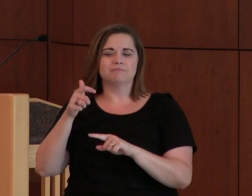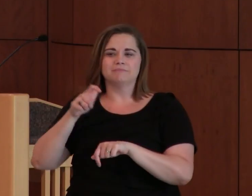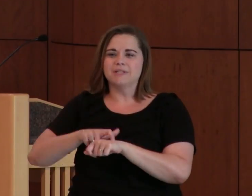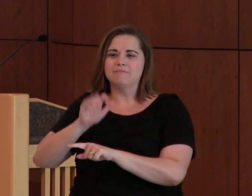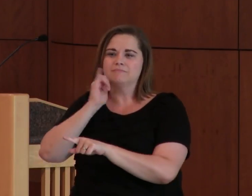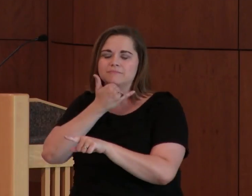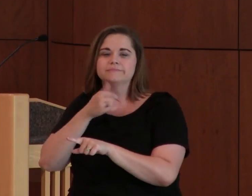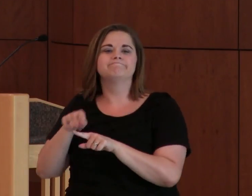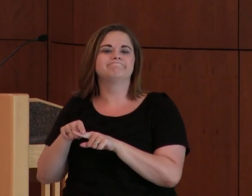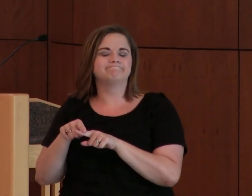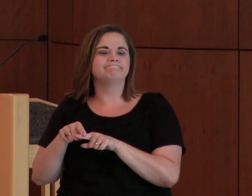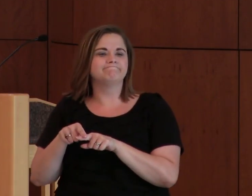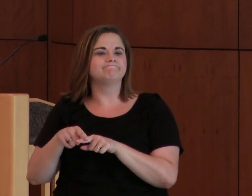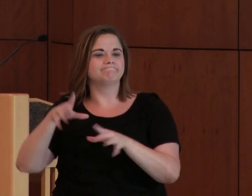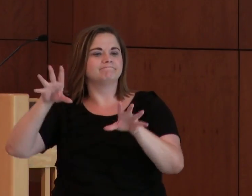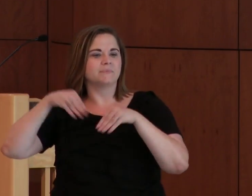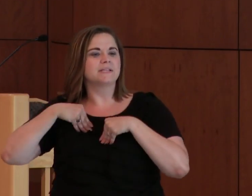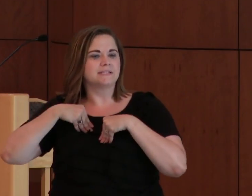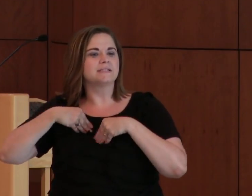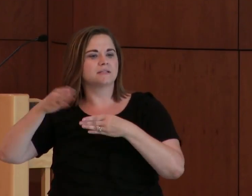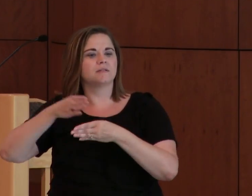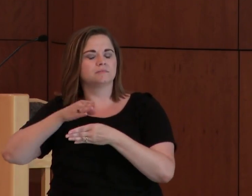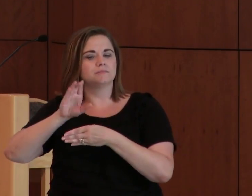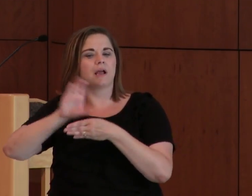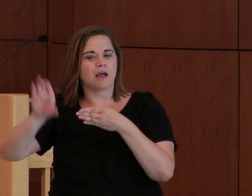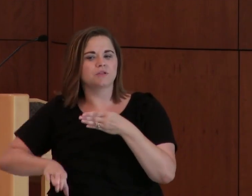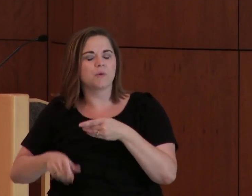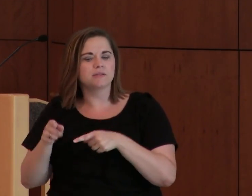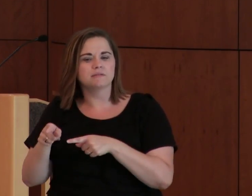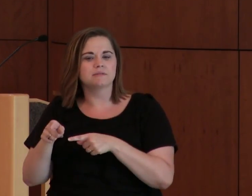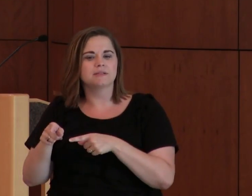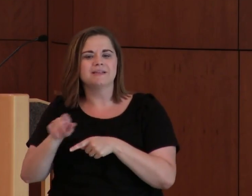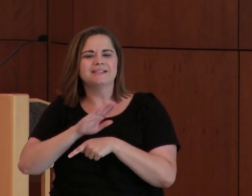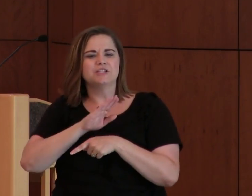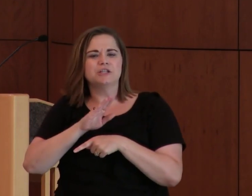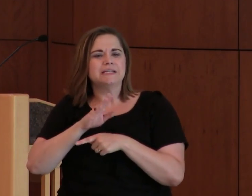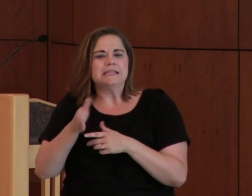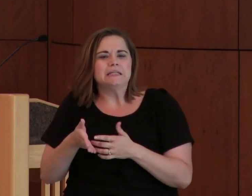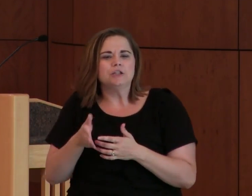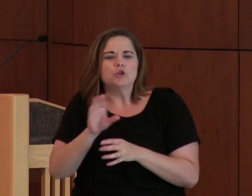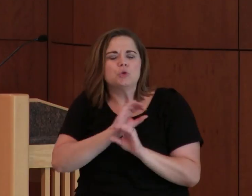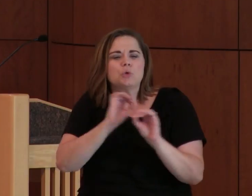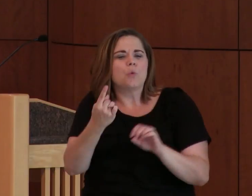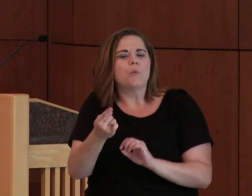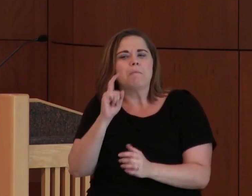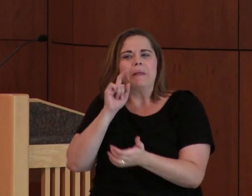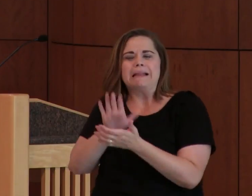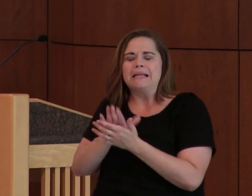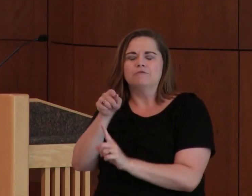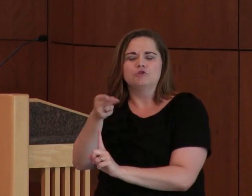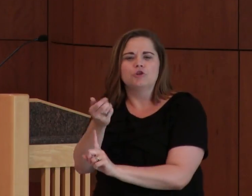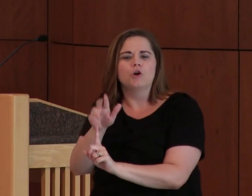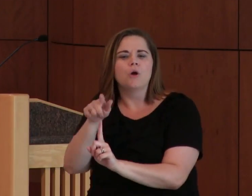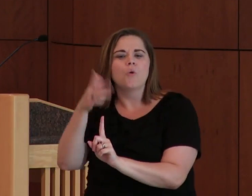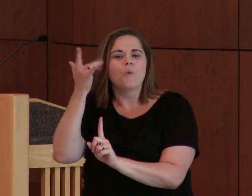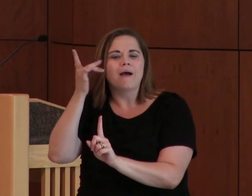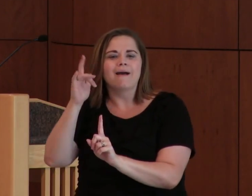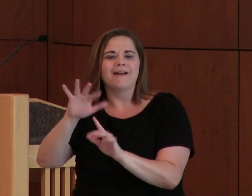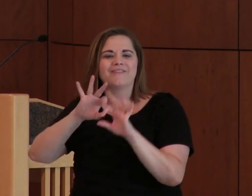bared the full consequences of her actions. She was never given the benefit of the doubt because of the community she grew up in, the family she came